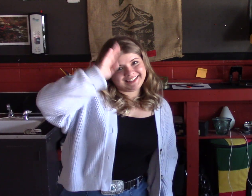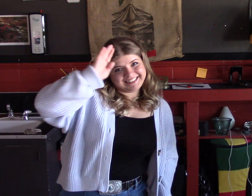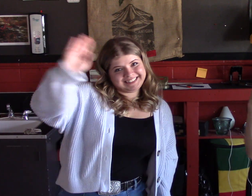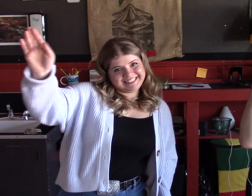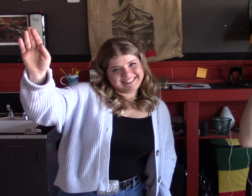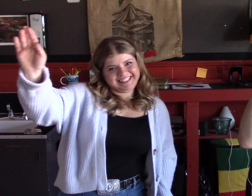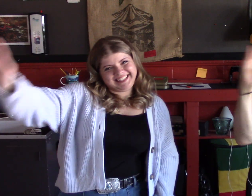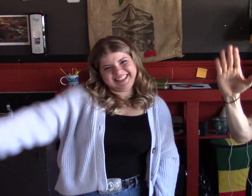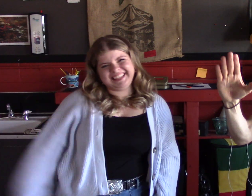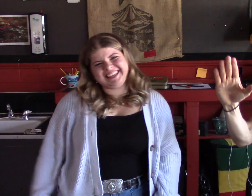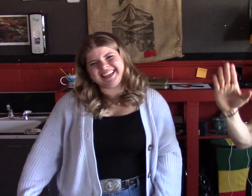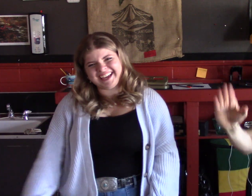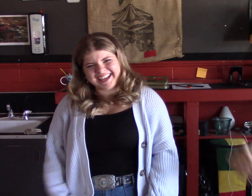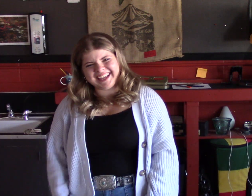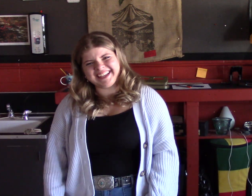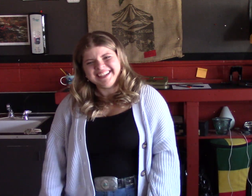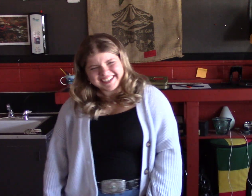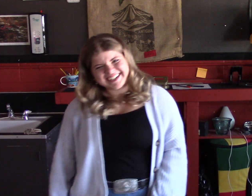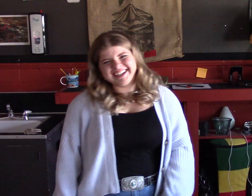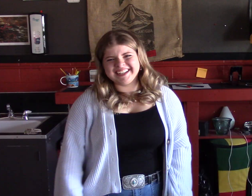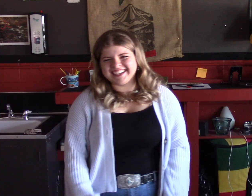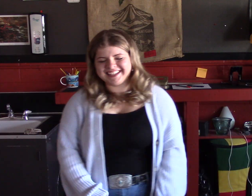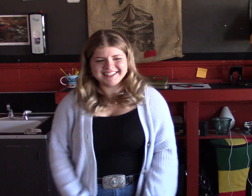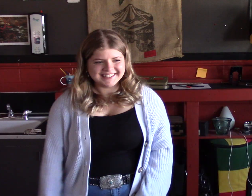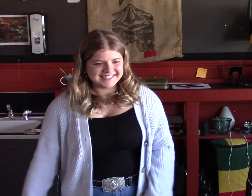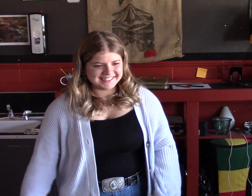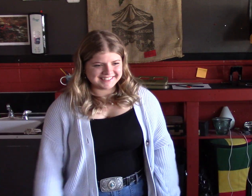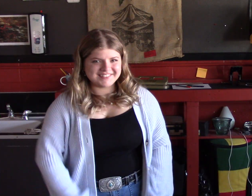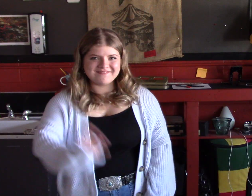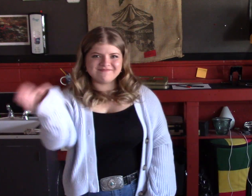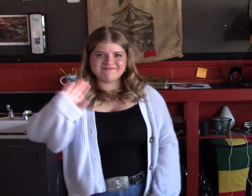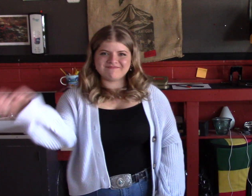Oh, we just waved out. Thanks, everyone. We'll see you soon.